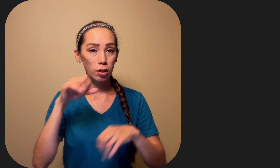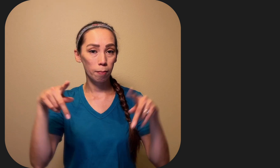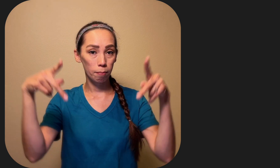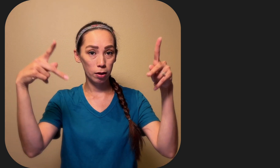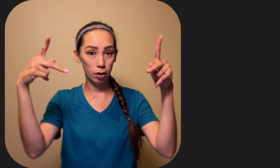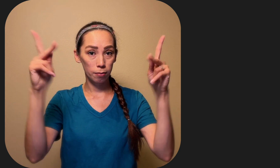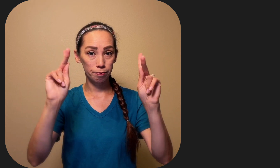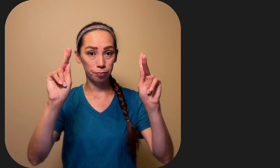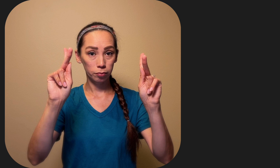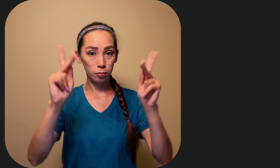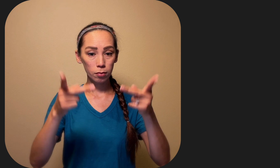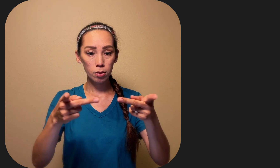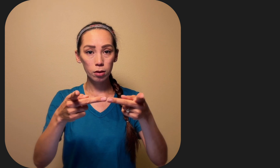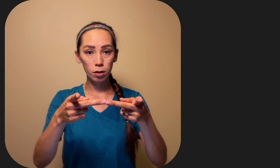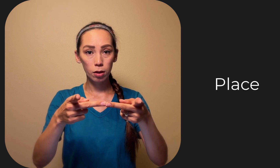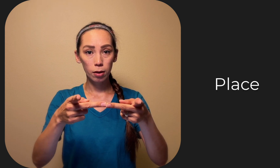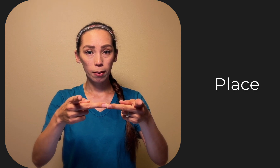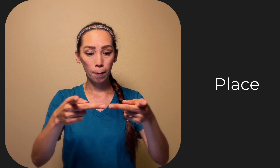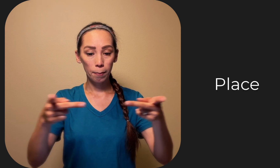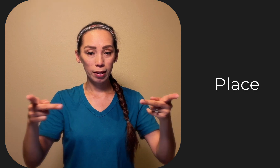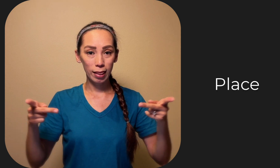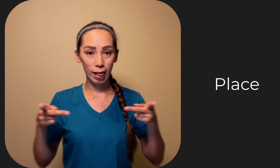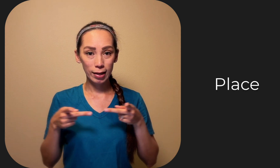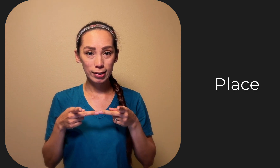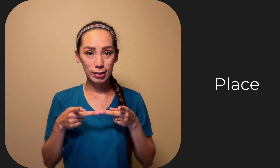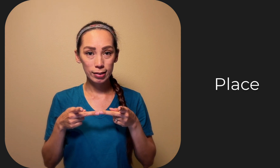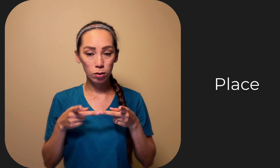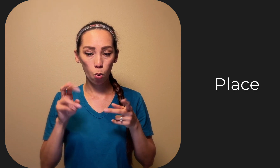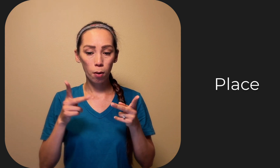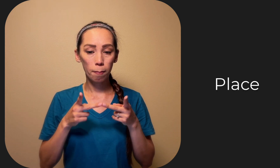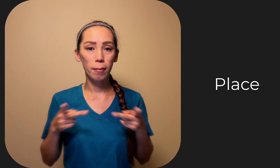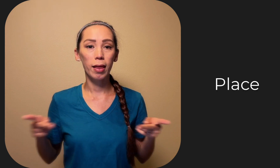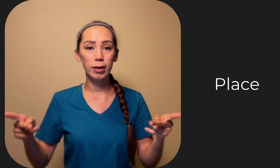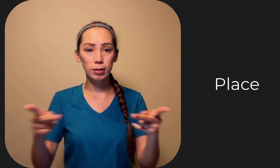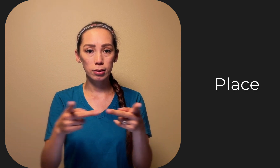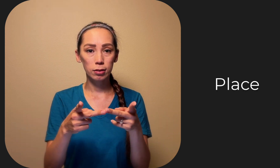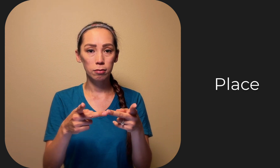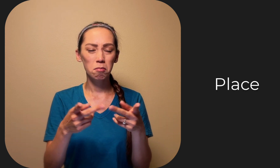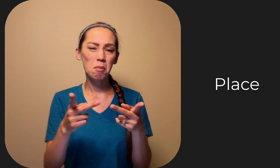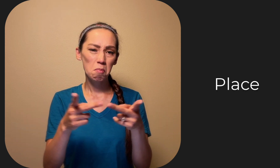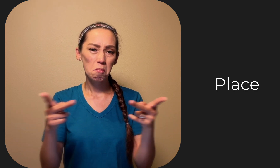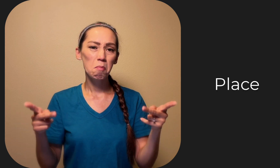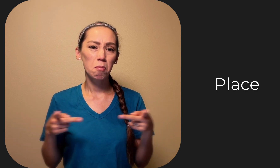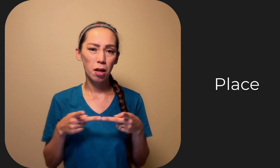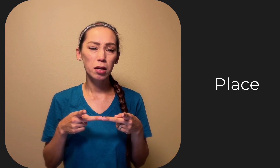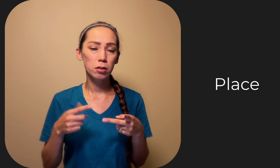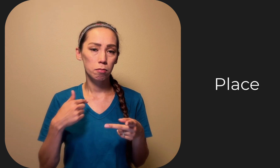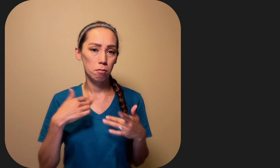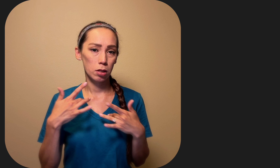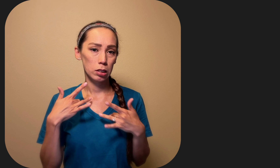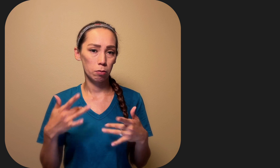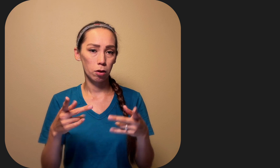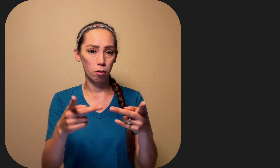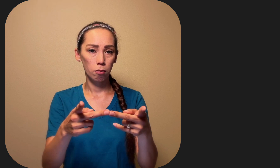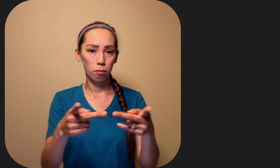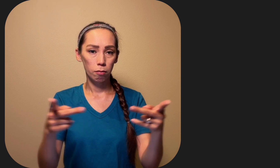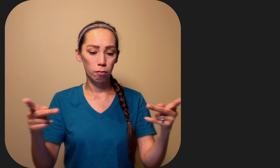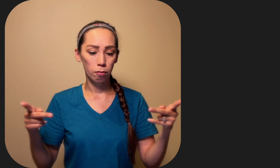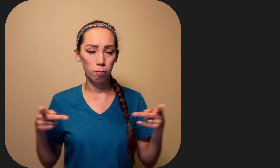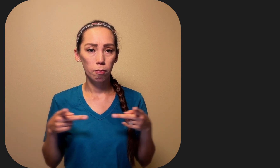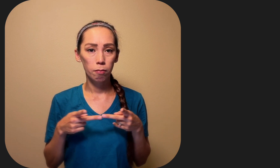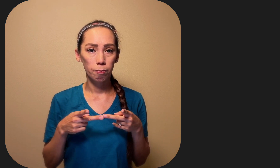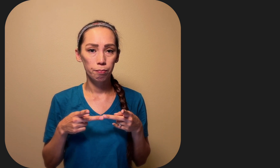going to touch the middle fingers and then go backward, or you can do place forward also. But usually I go